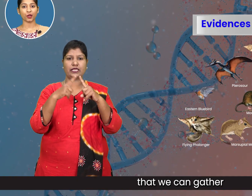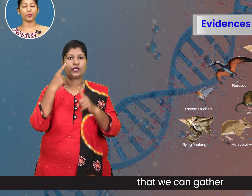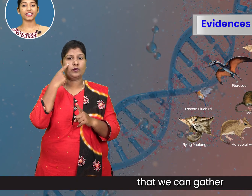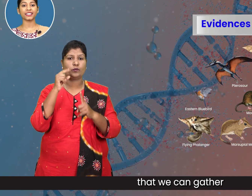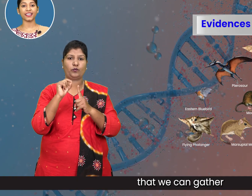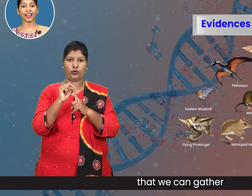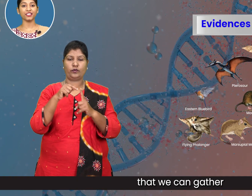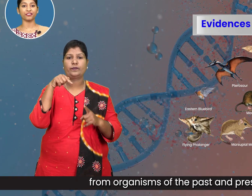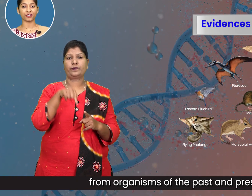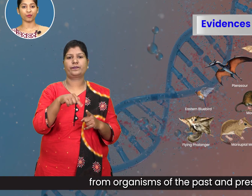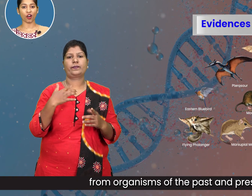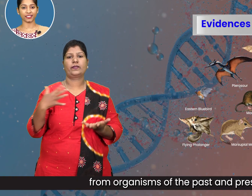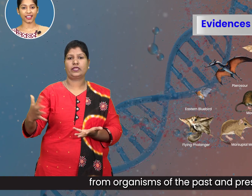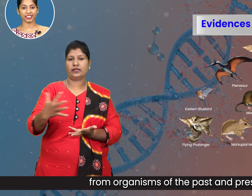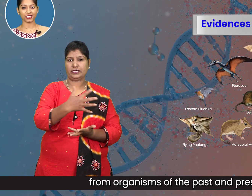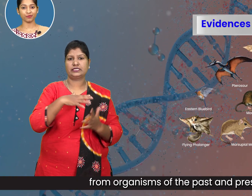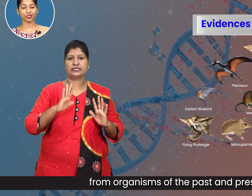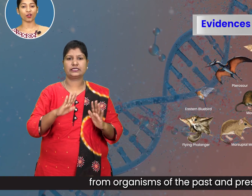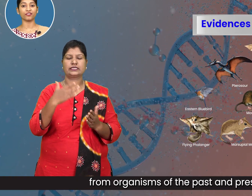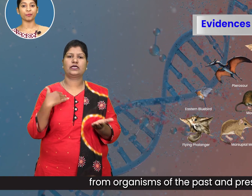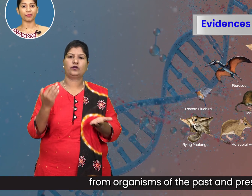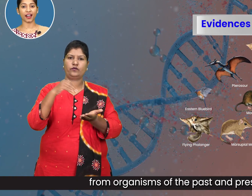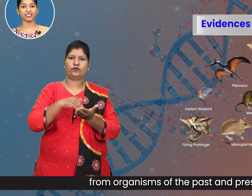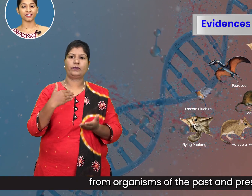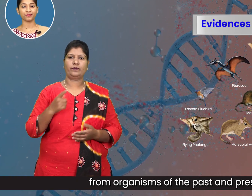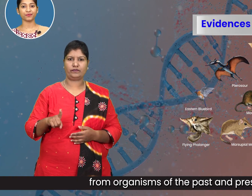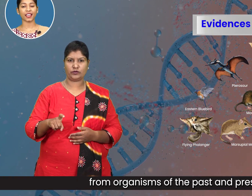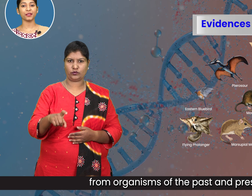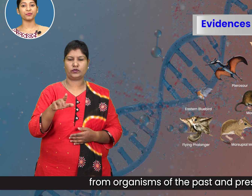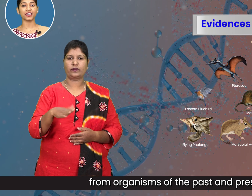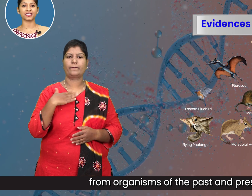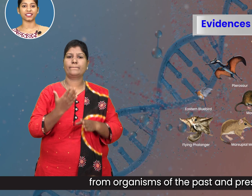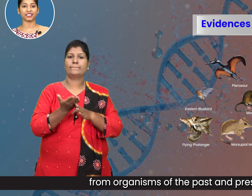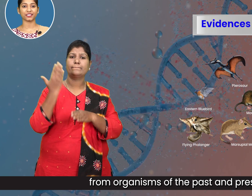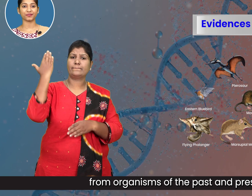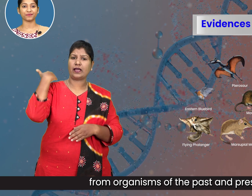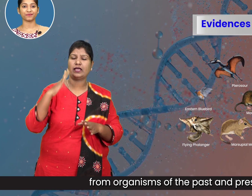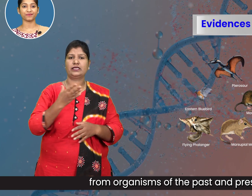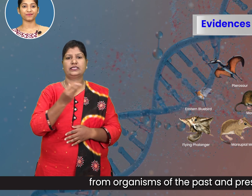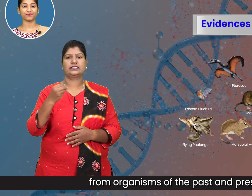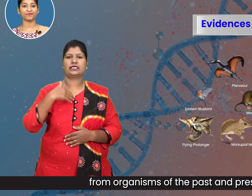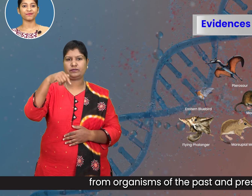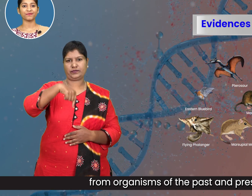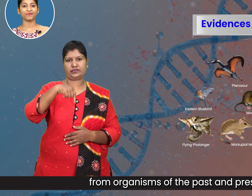that we can gather from organisms of the past and present.